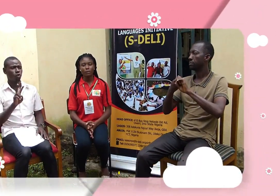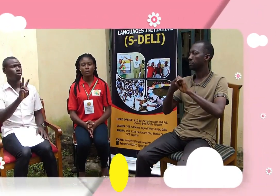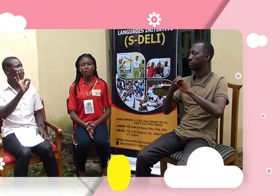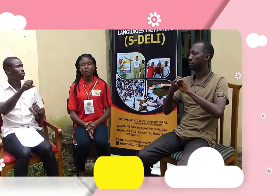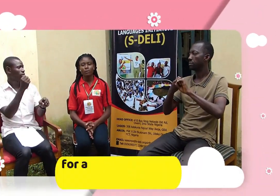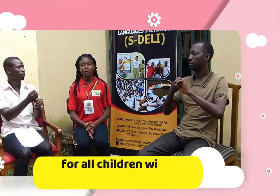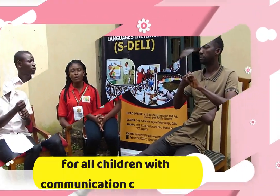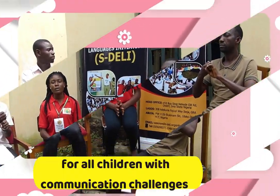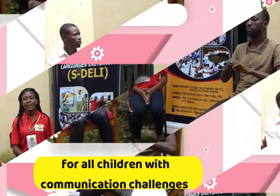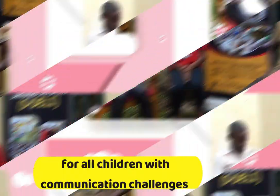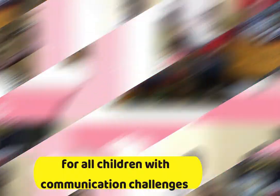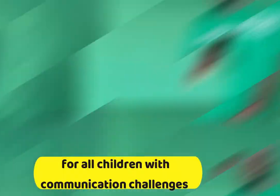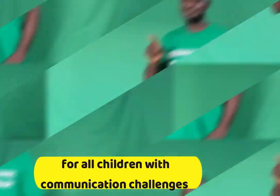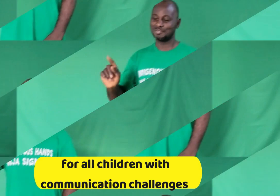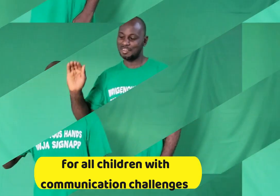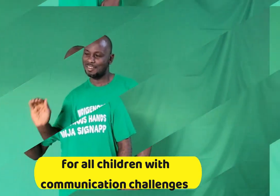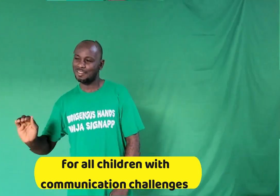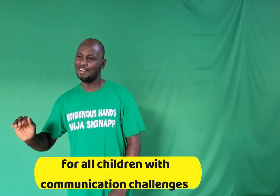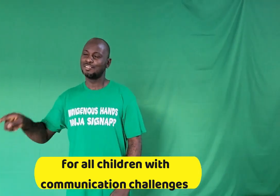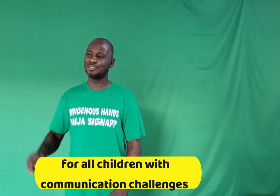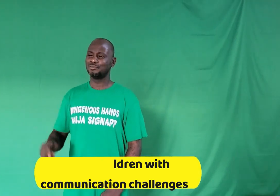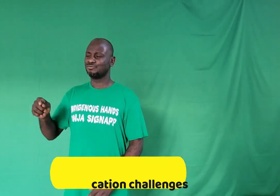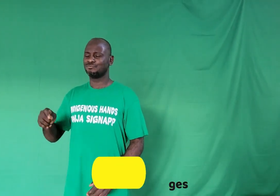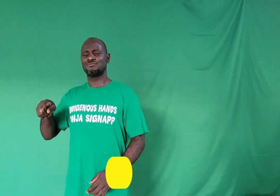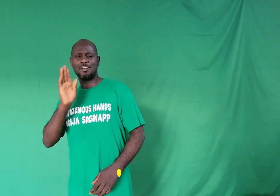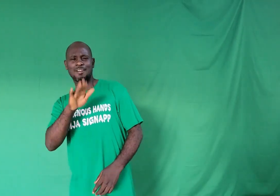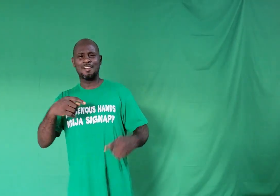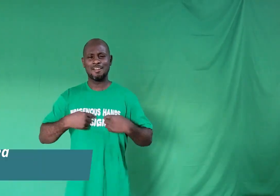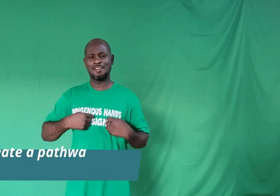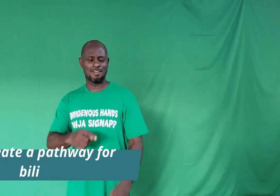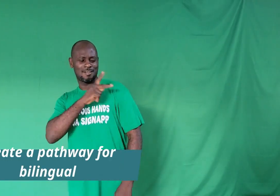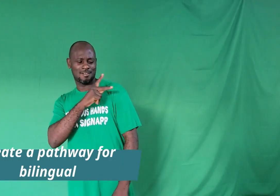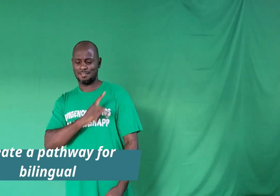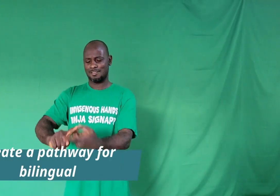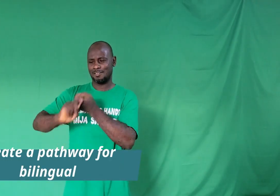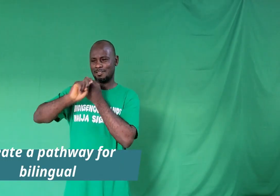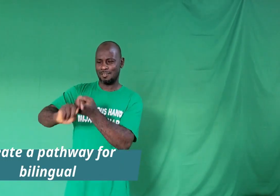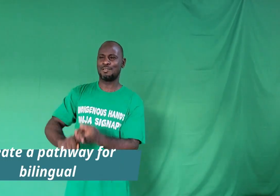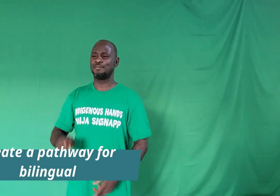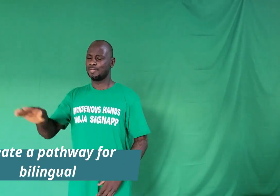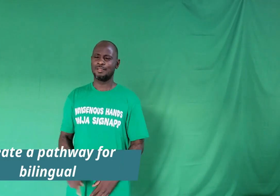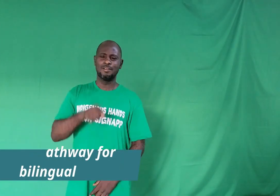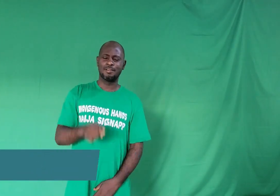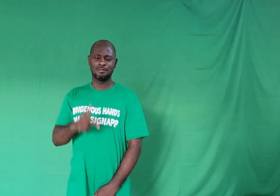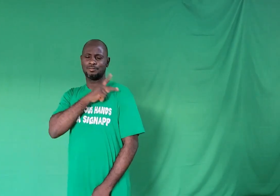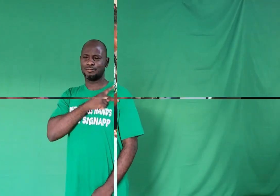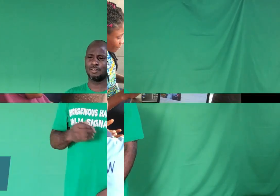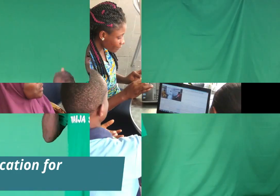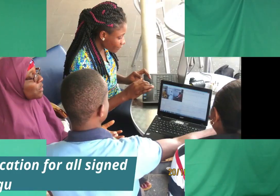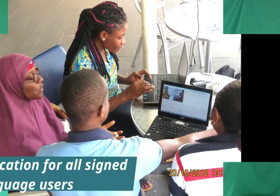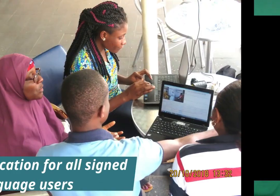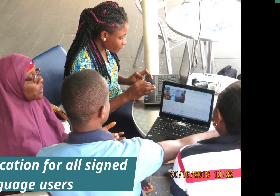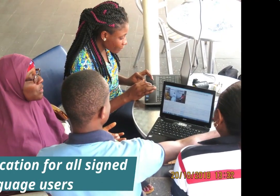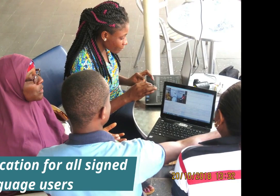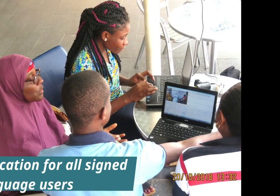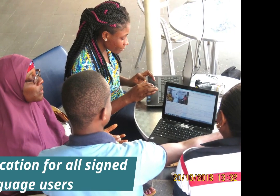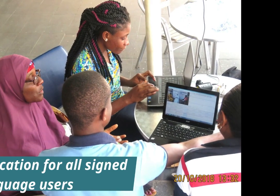for all children with communication challenges, create a pathway for bilingual education for all sign